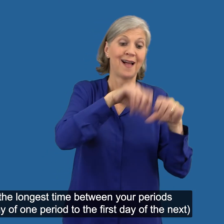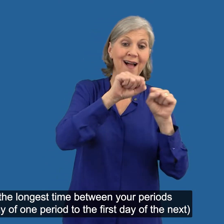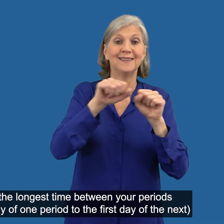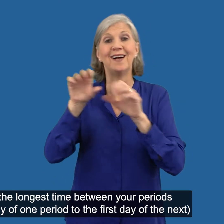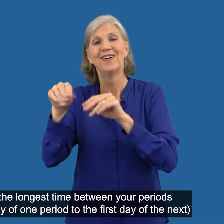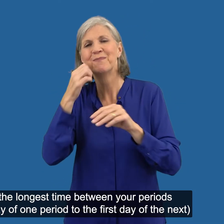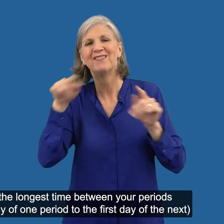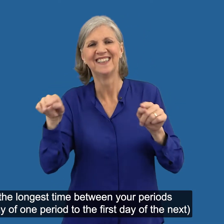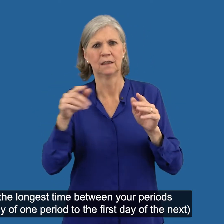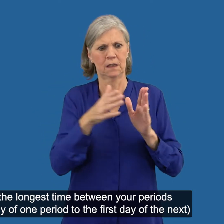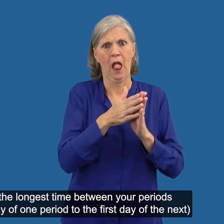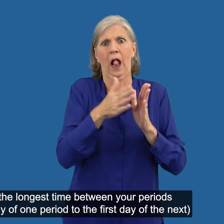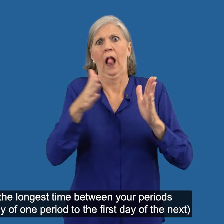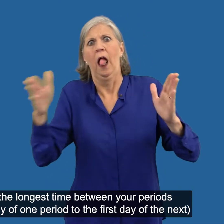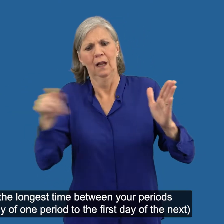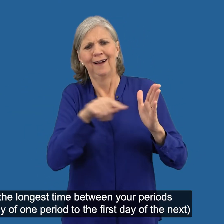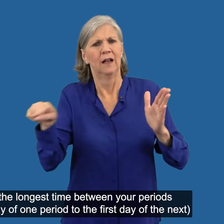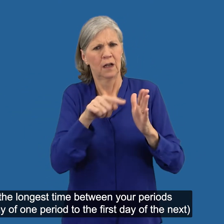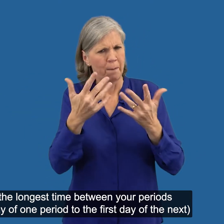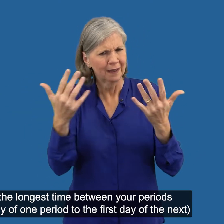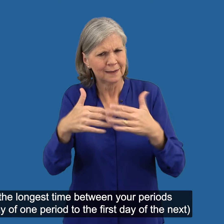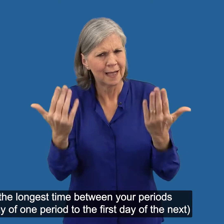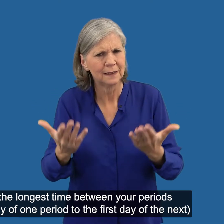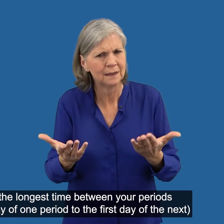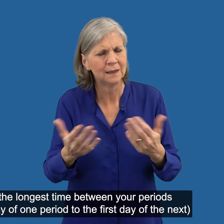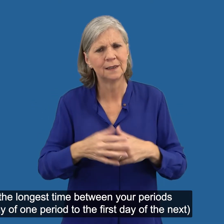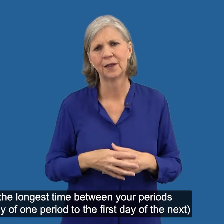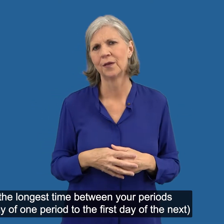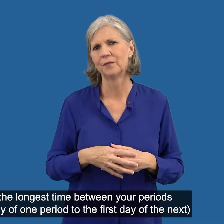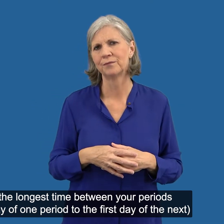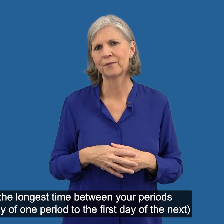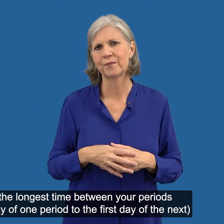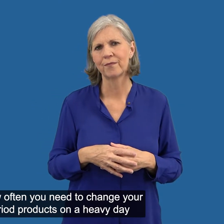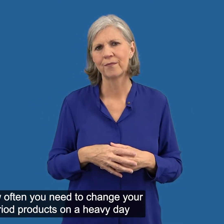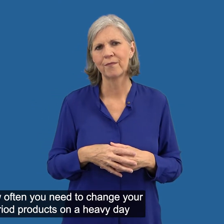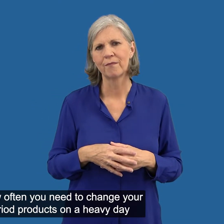longest time between your periods, from the first day of one period to the first day of the next?